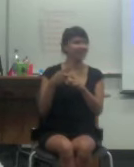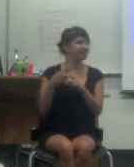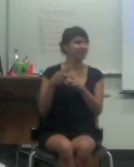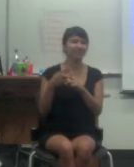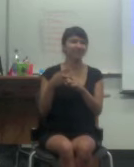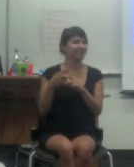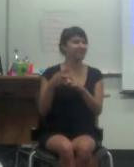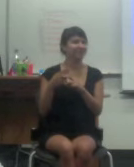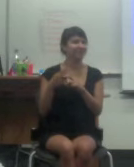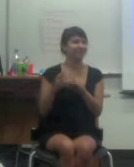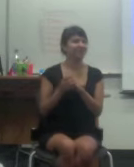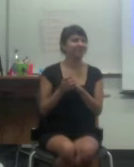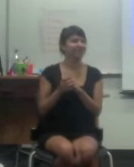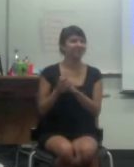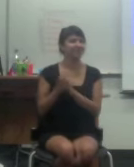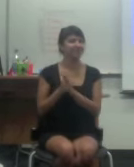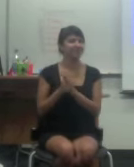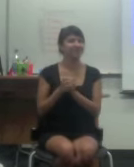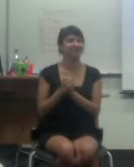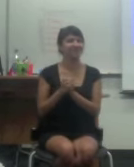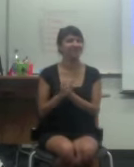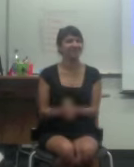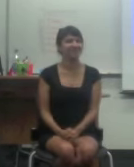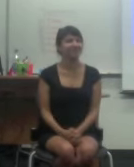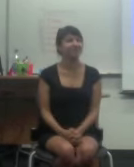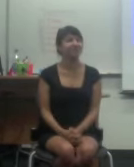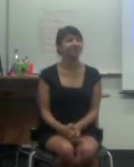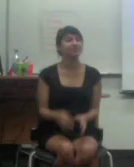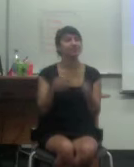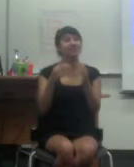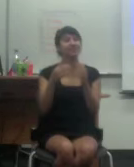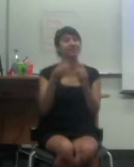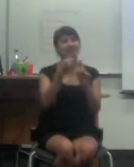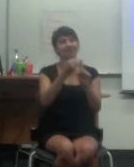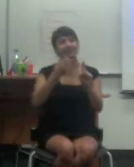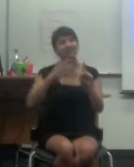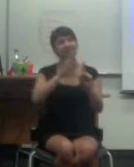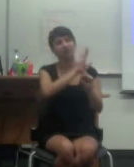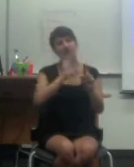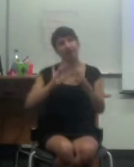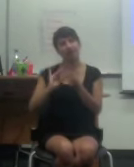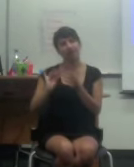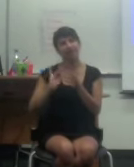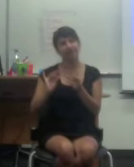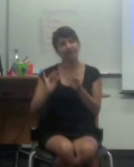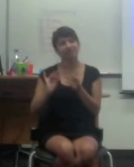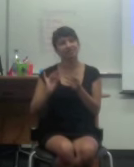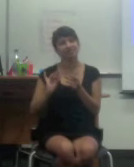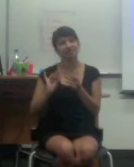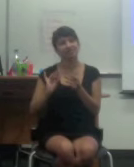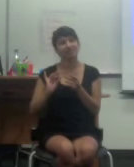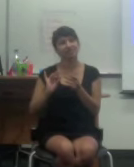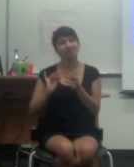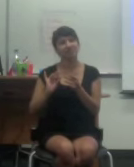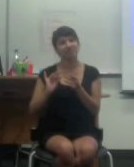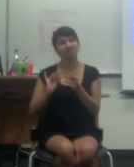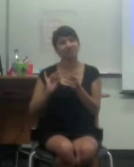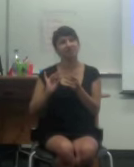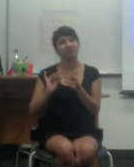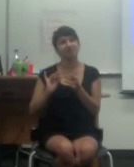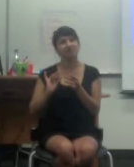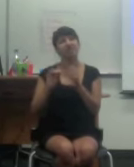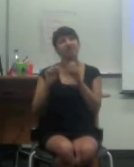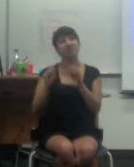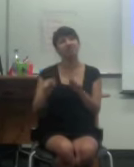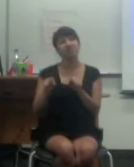Go ahead. Okay. just going along with that, also, being that you could